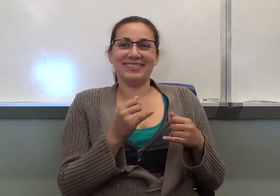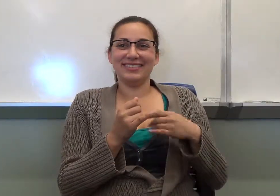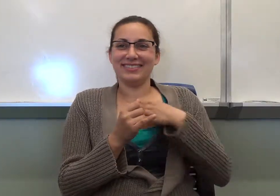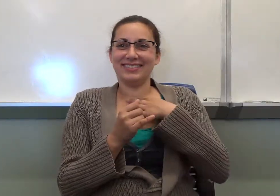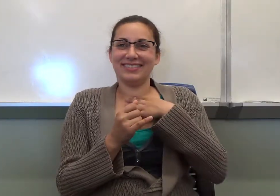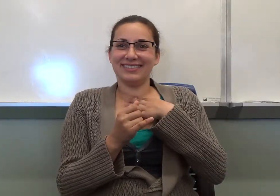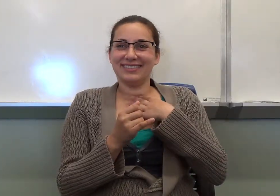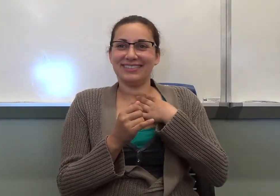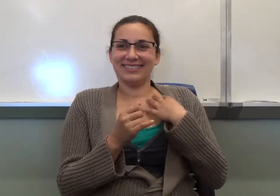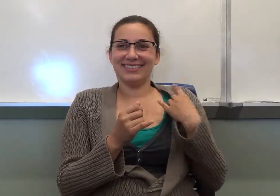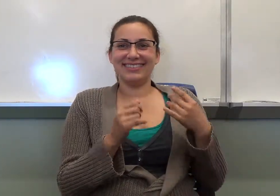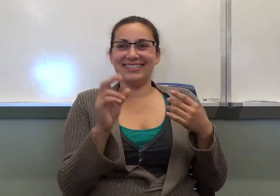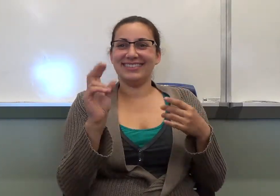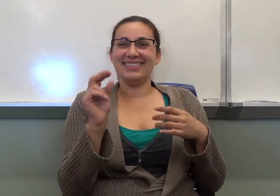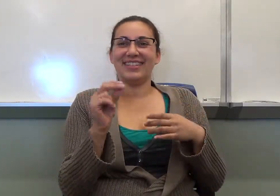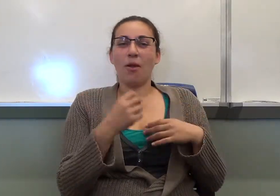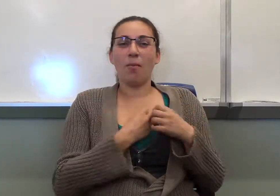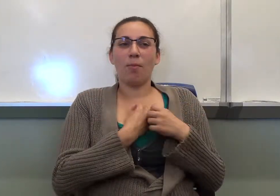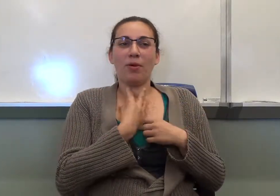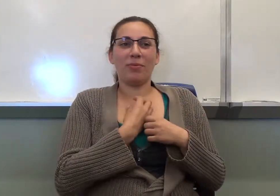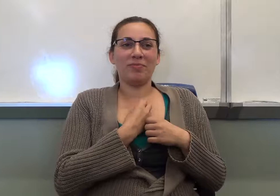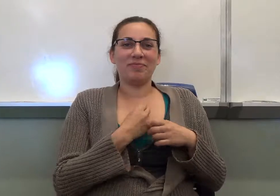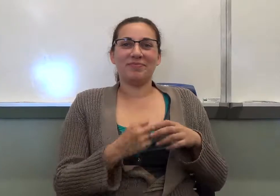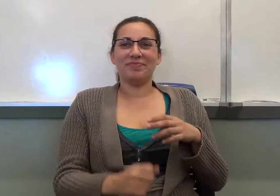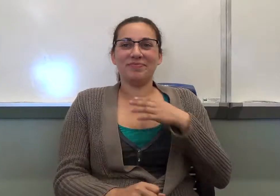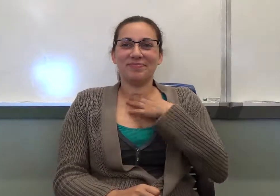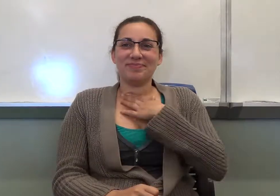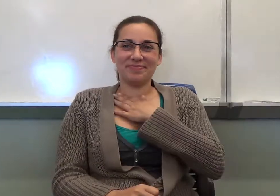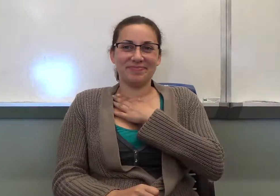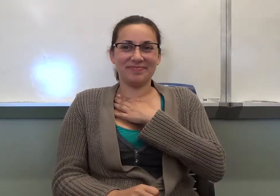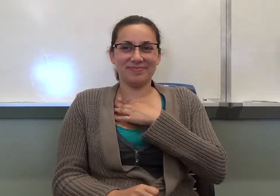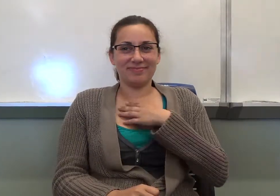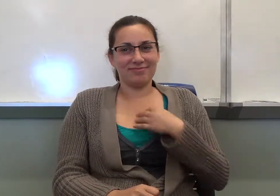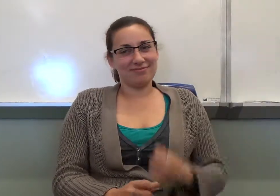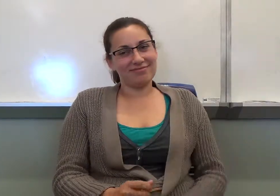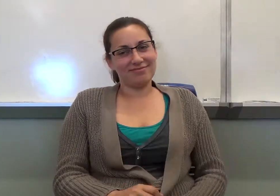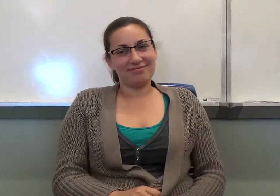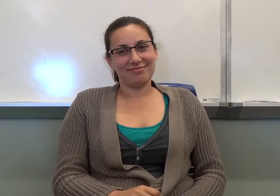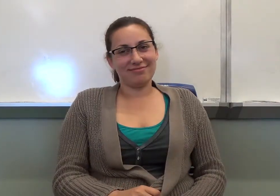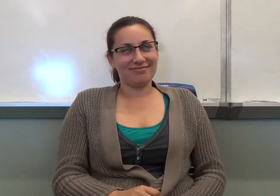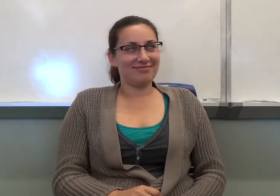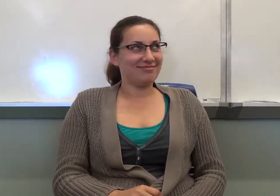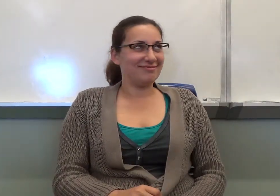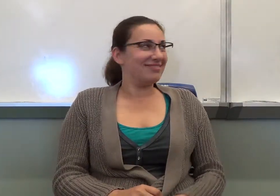through the center, like that, you get something called a diameter.